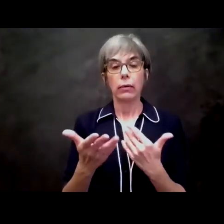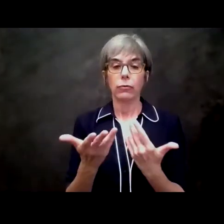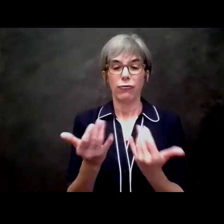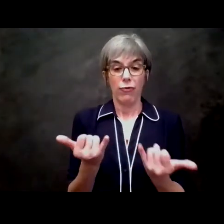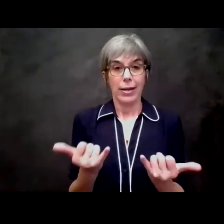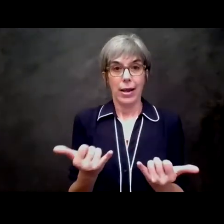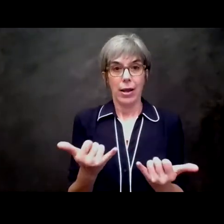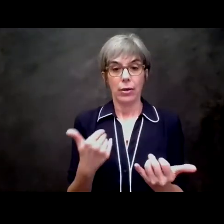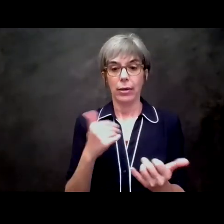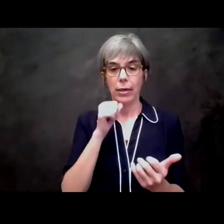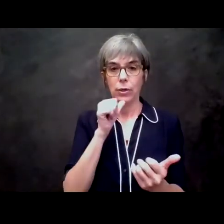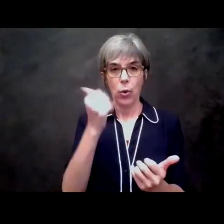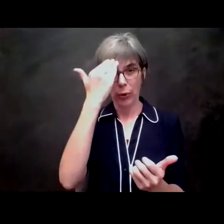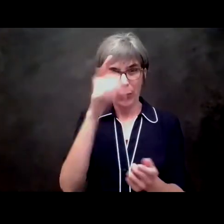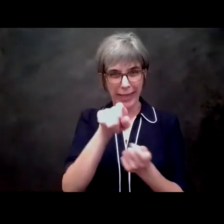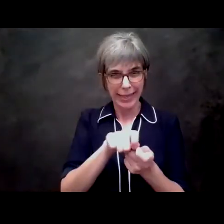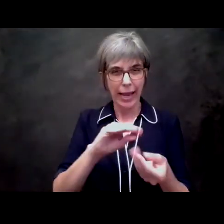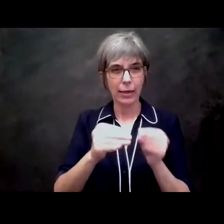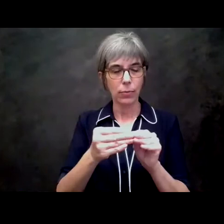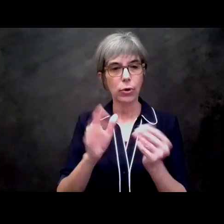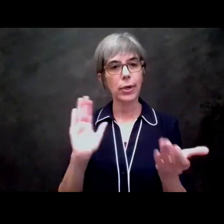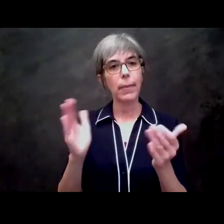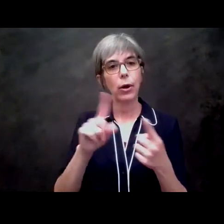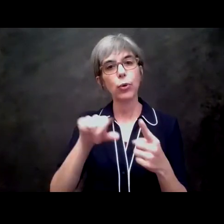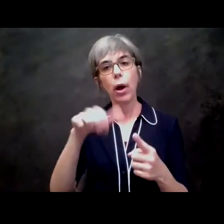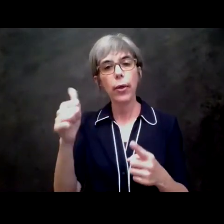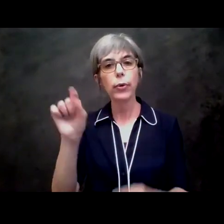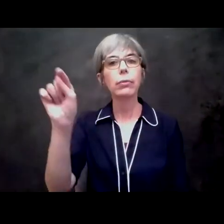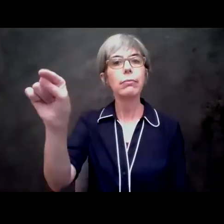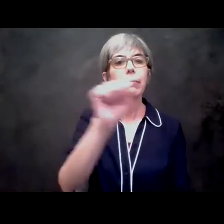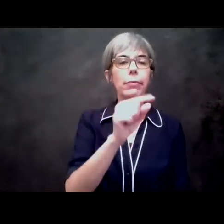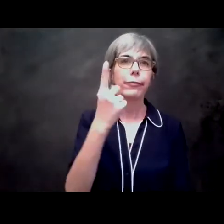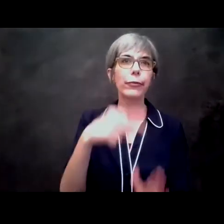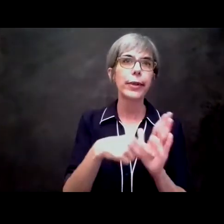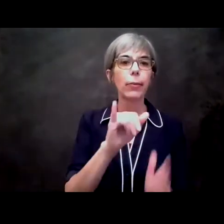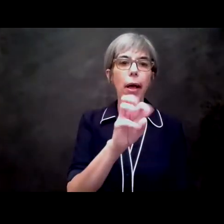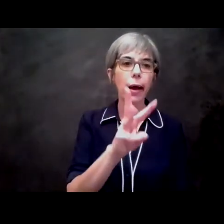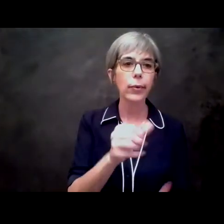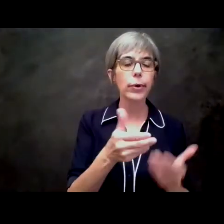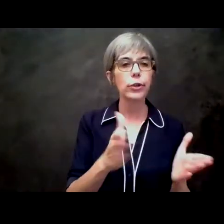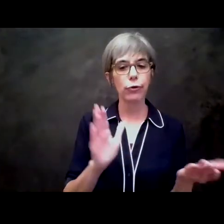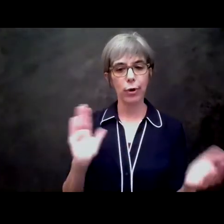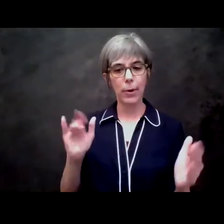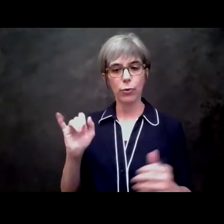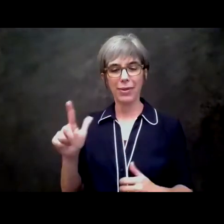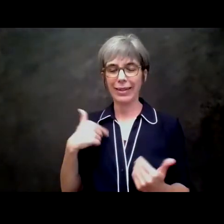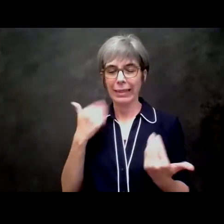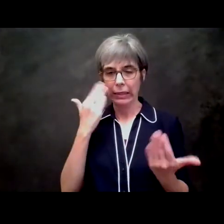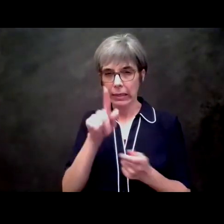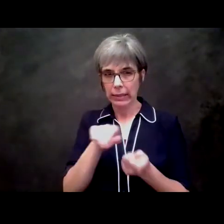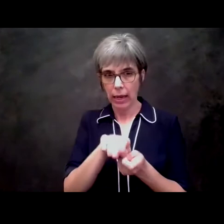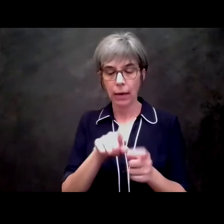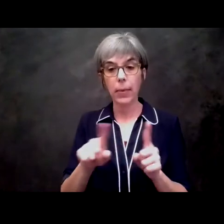the exact data for the other, for Iowa generally, but I know that we have been